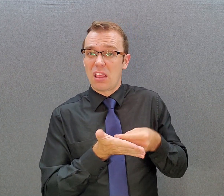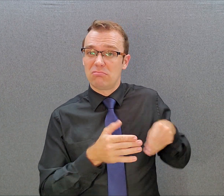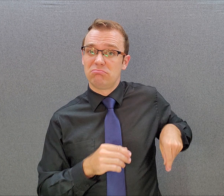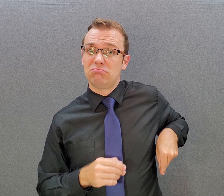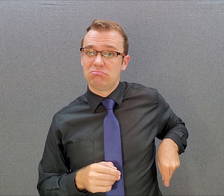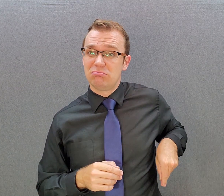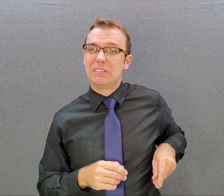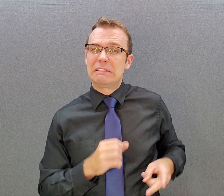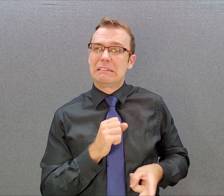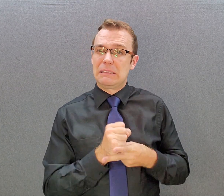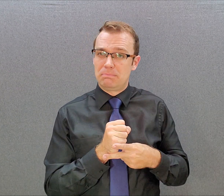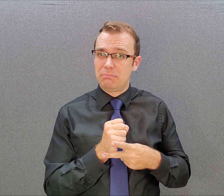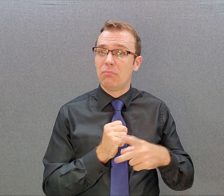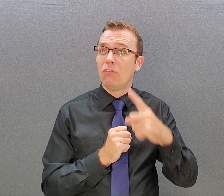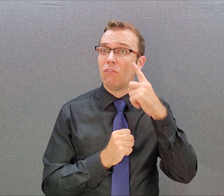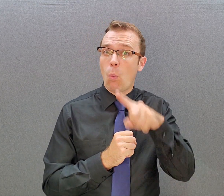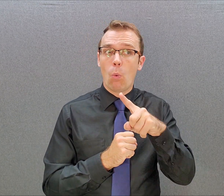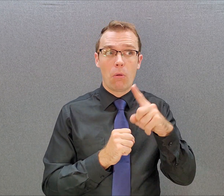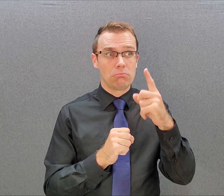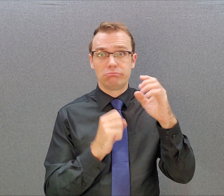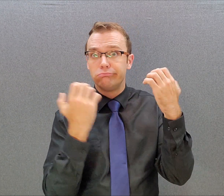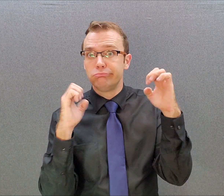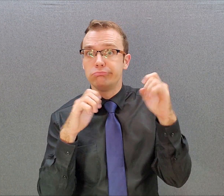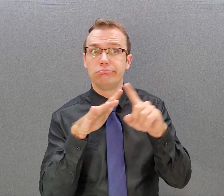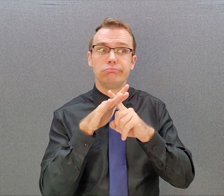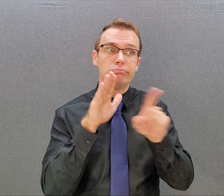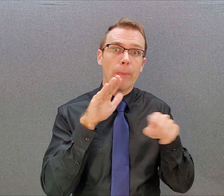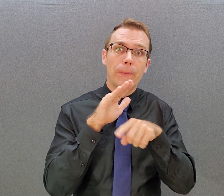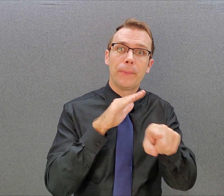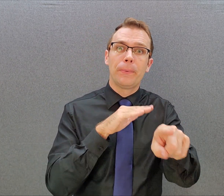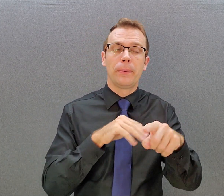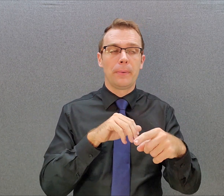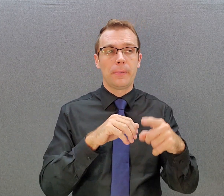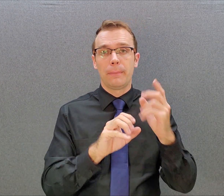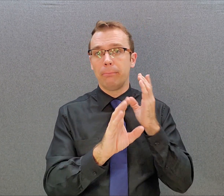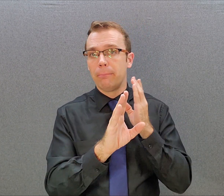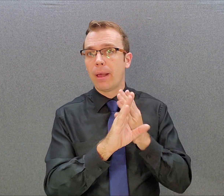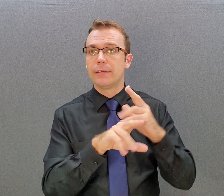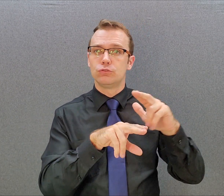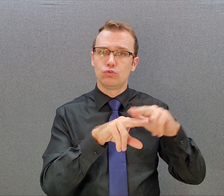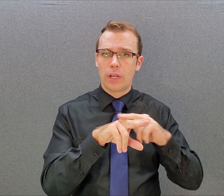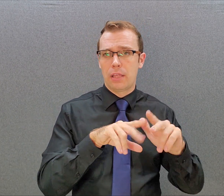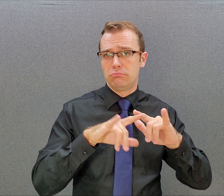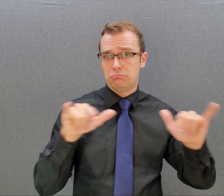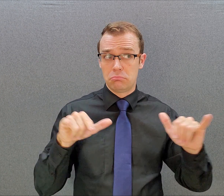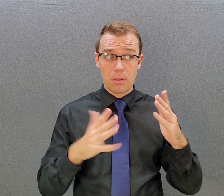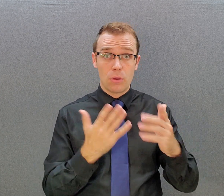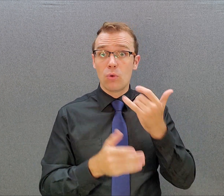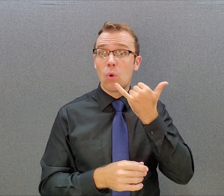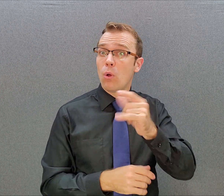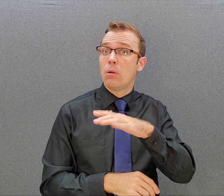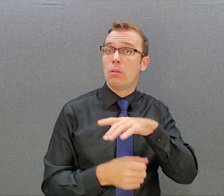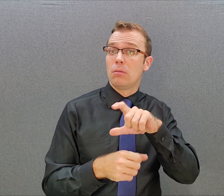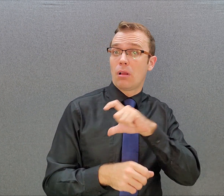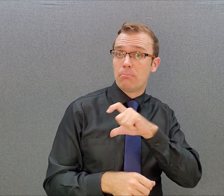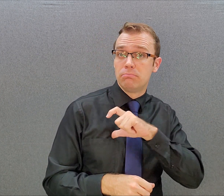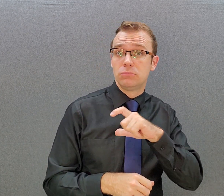public transportation. Sometimes you can call a local police or rescue station or your local